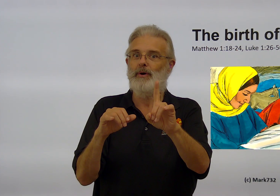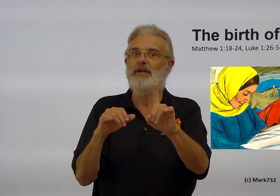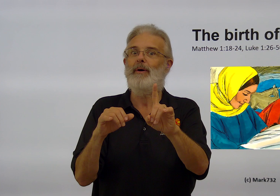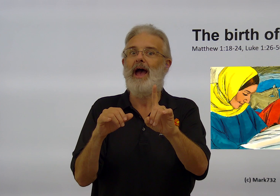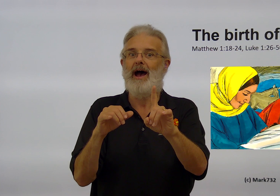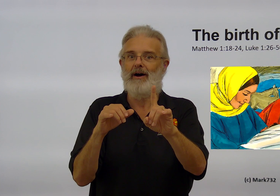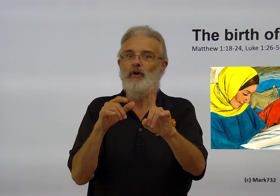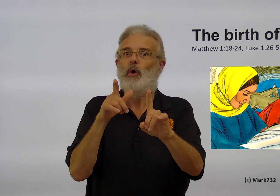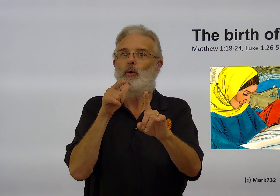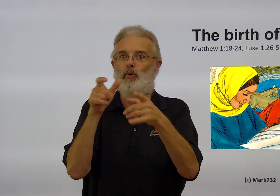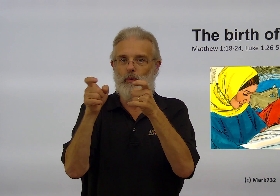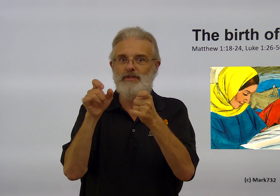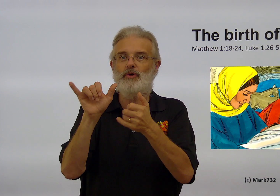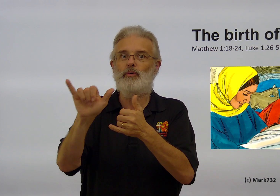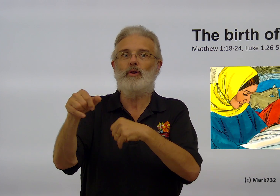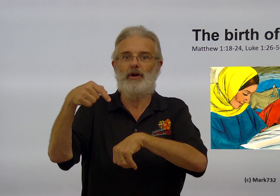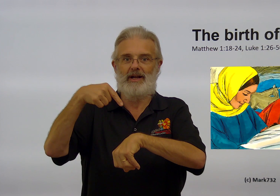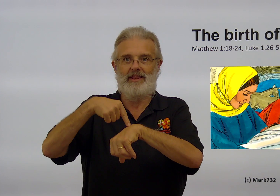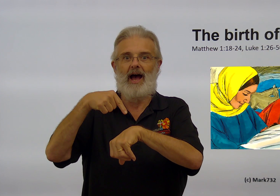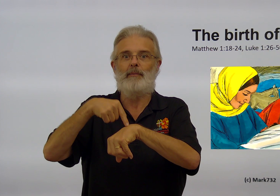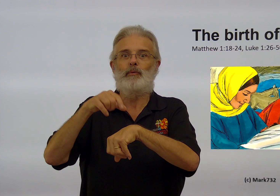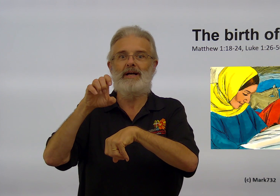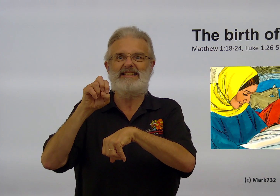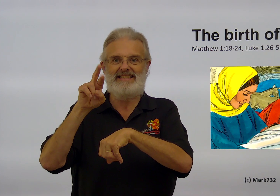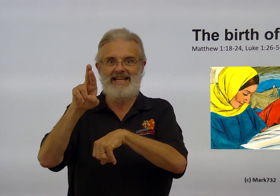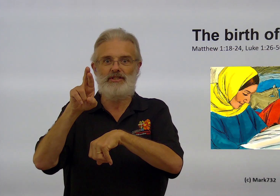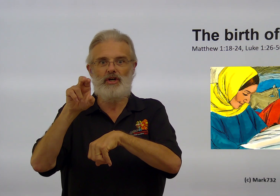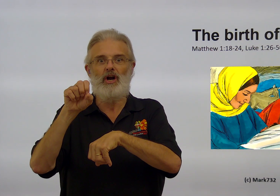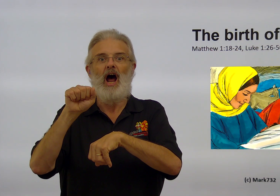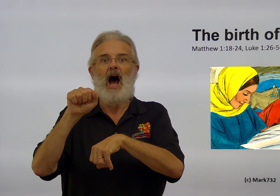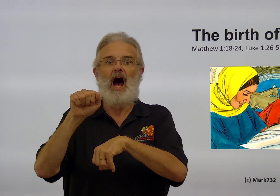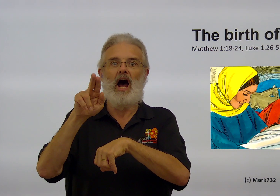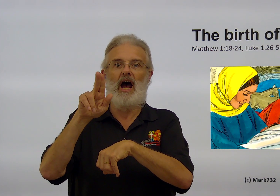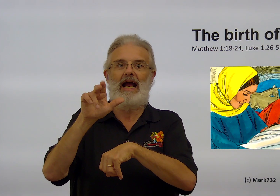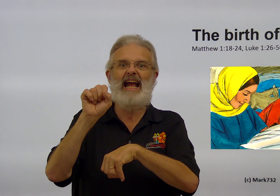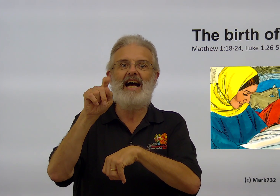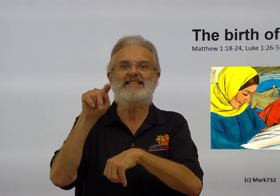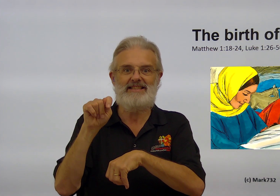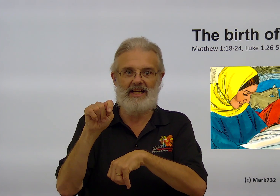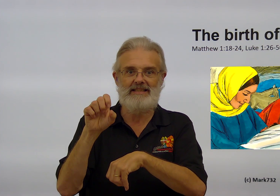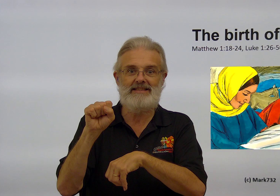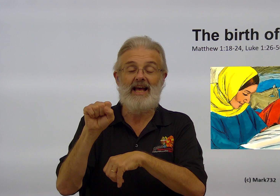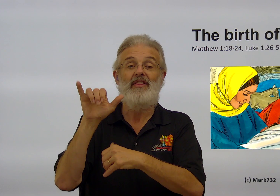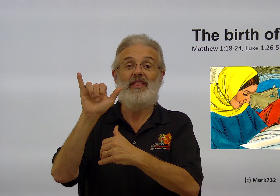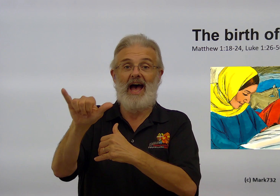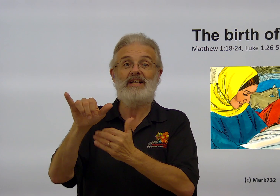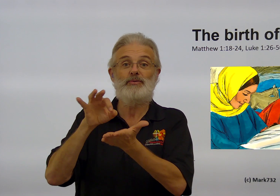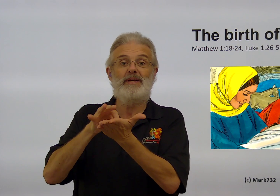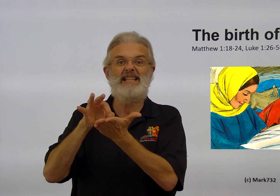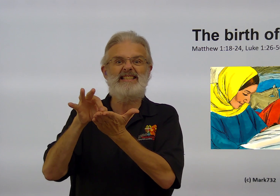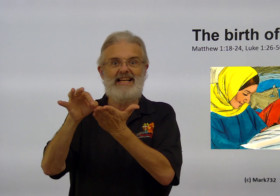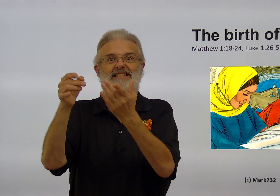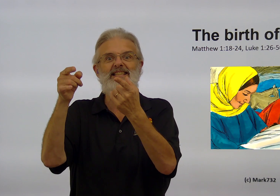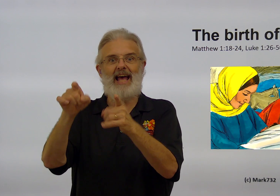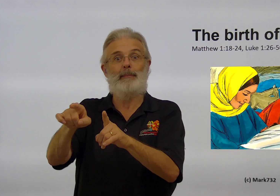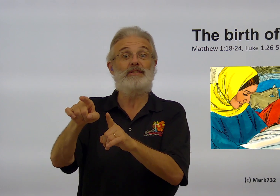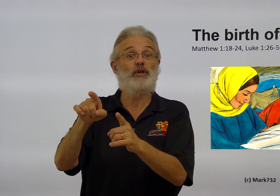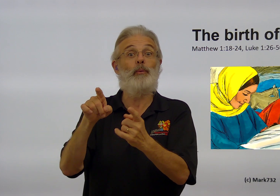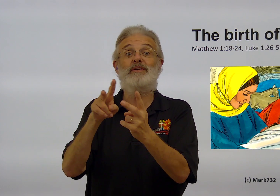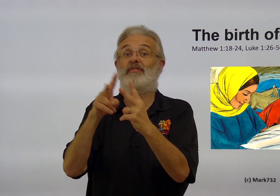you have who was the ruler at the time, when Caesar Augustus, that's when the census happened. So it was